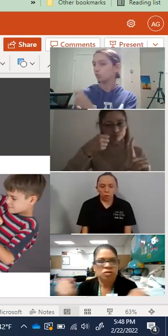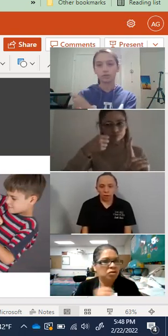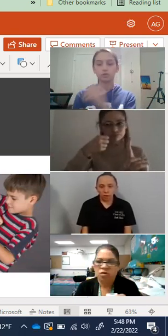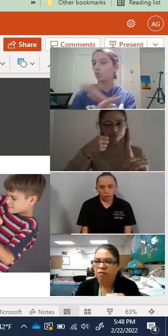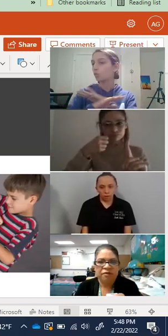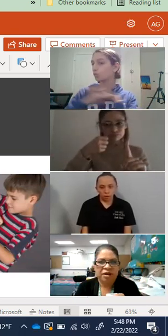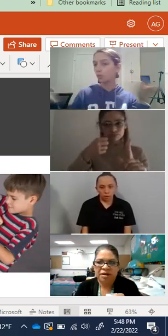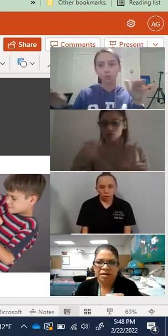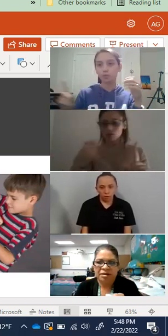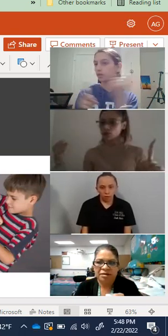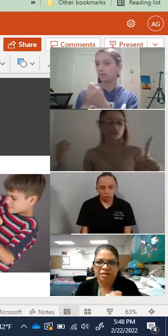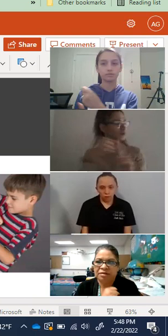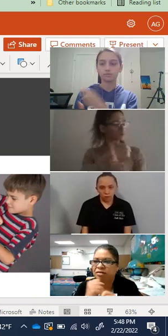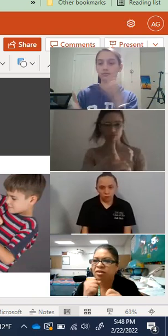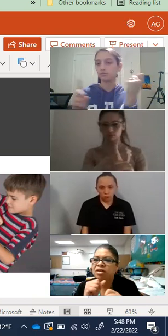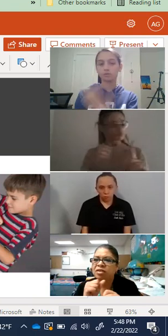Don't hit.